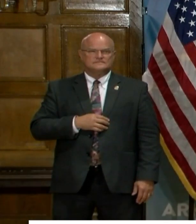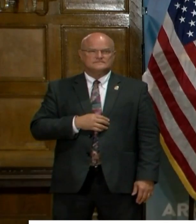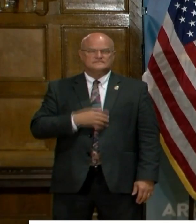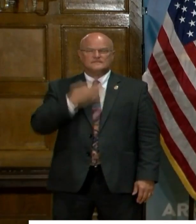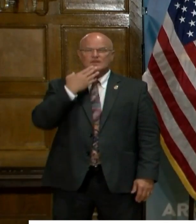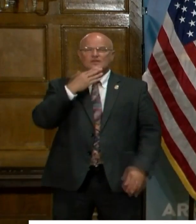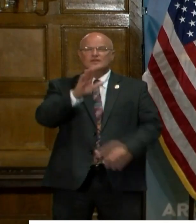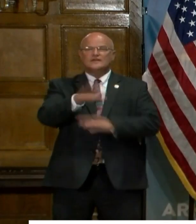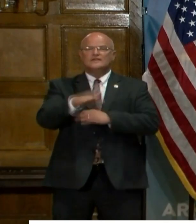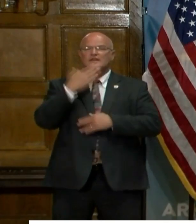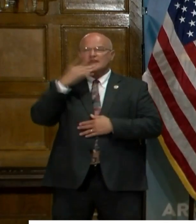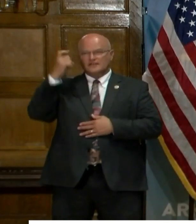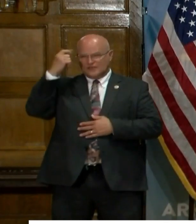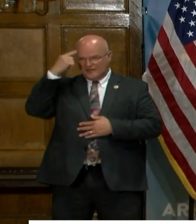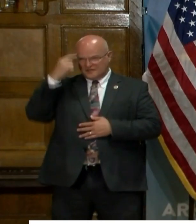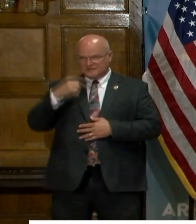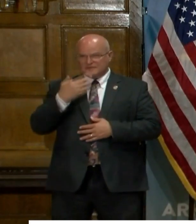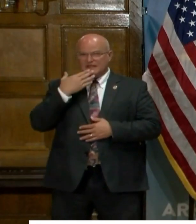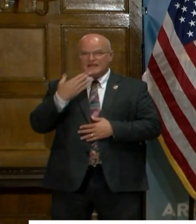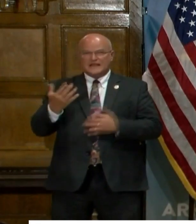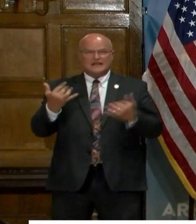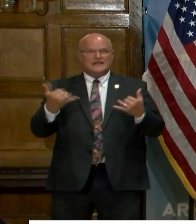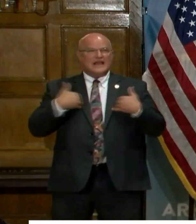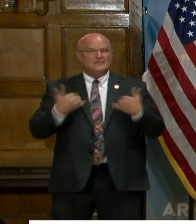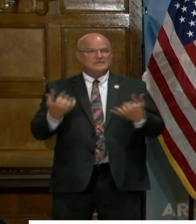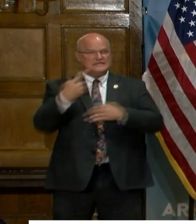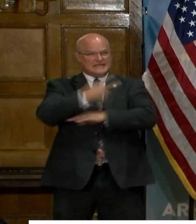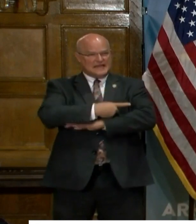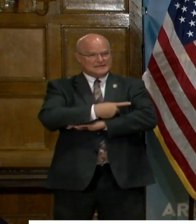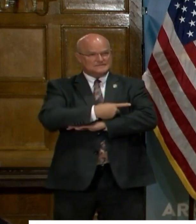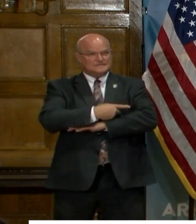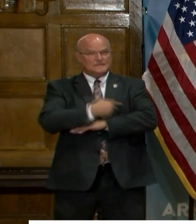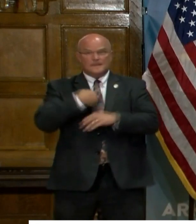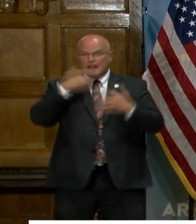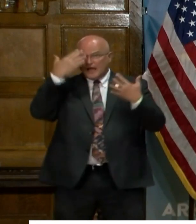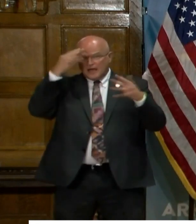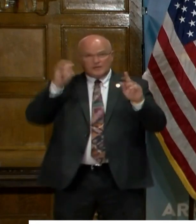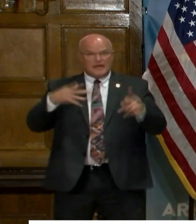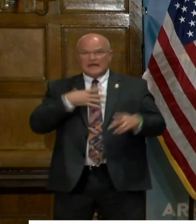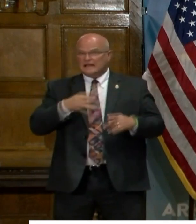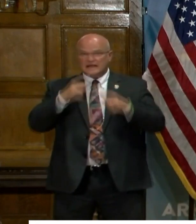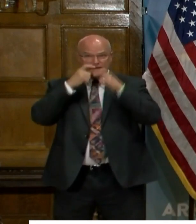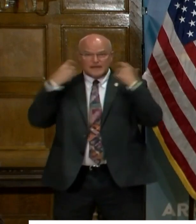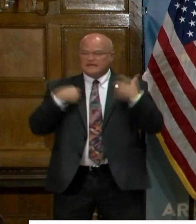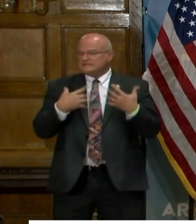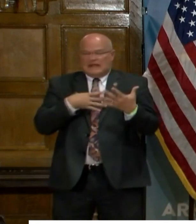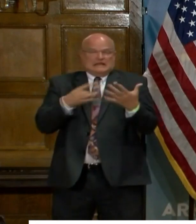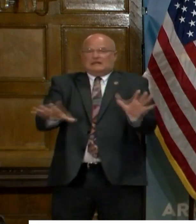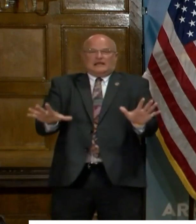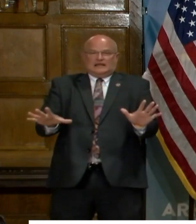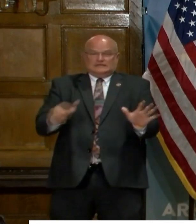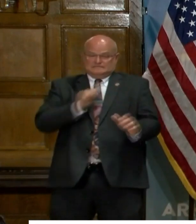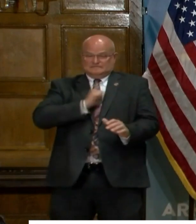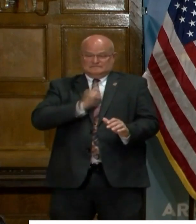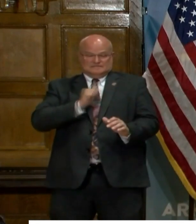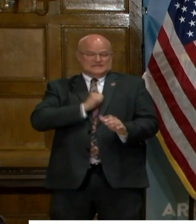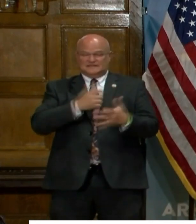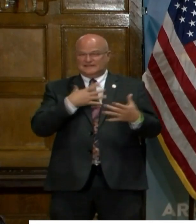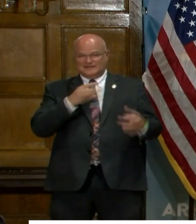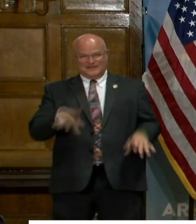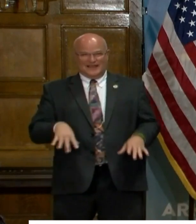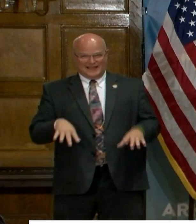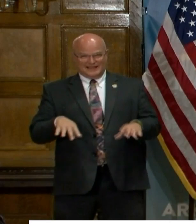Good afternoon. Thank you, Governor. Thanks for having me today. I don't know anybody that likes to wear these things, myself